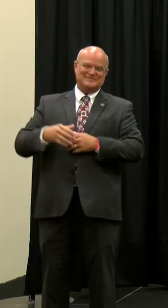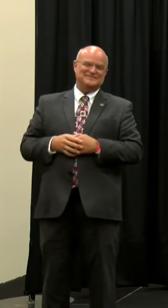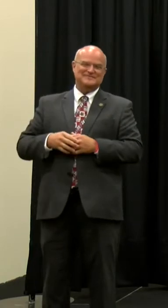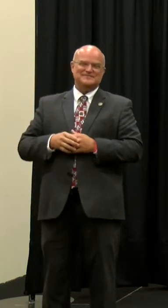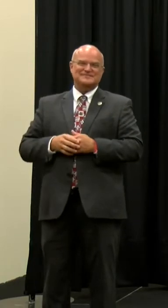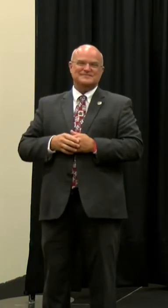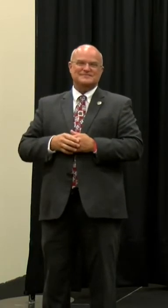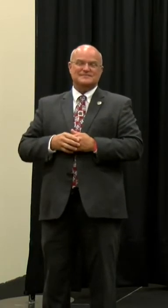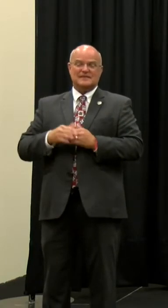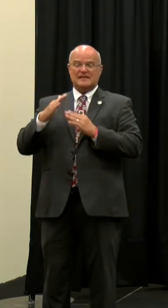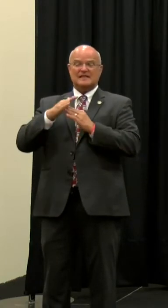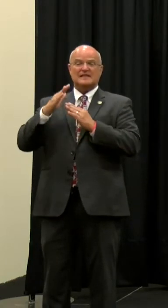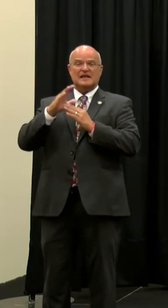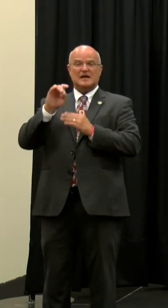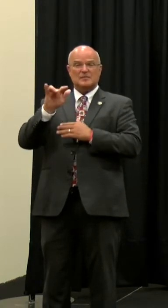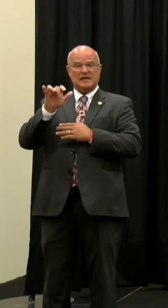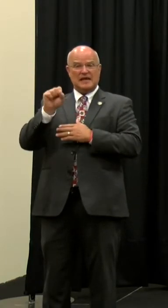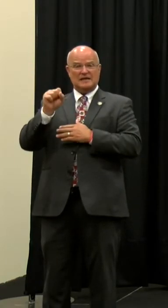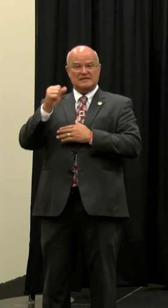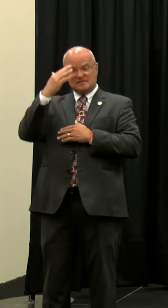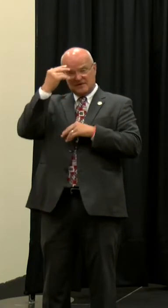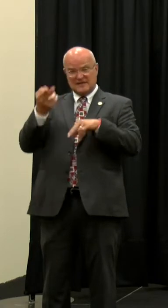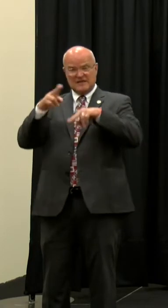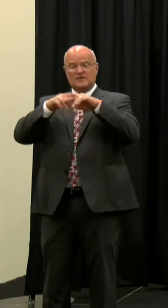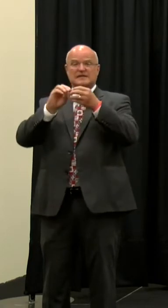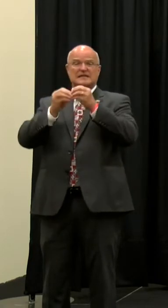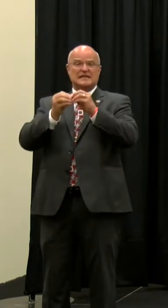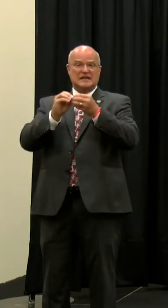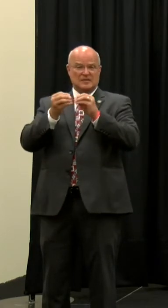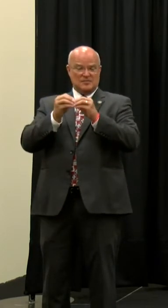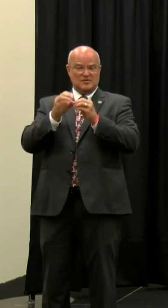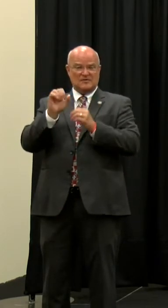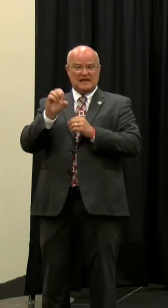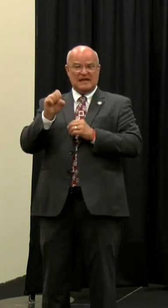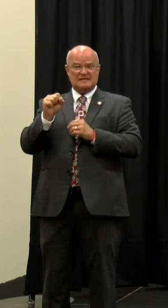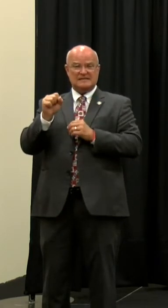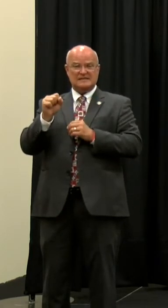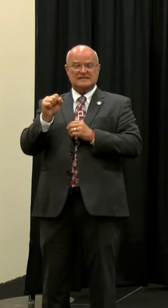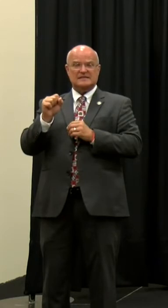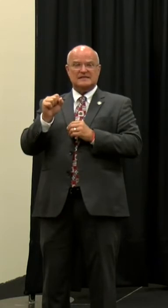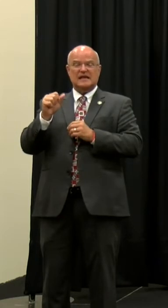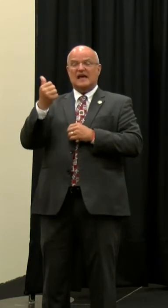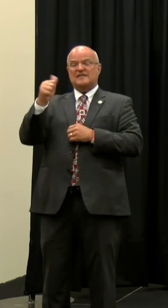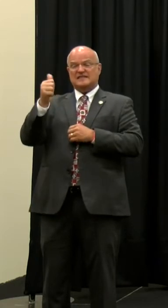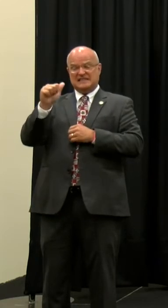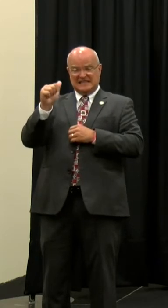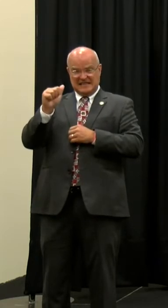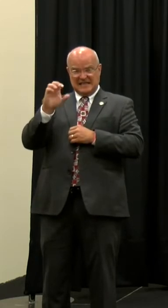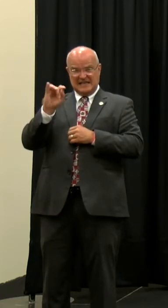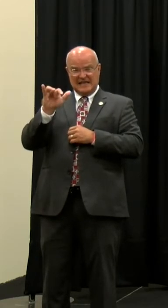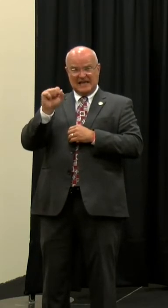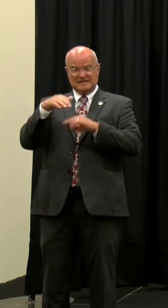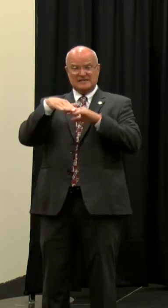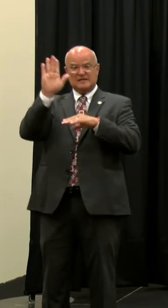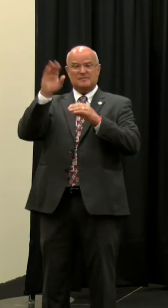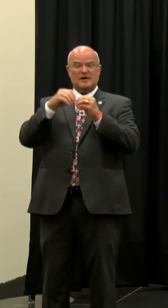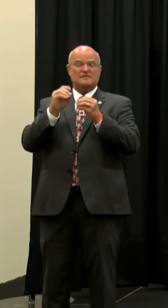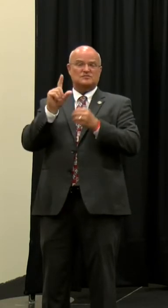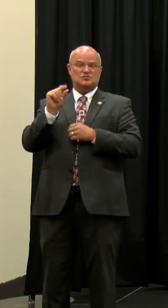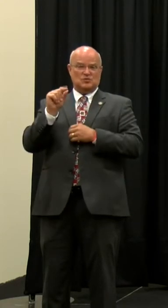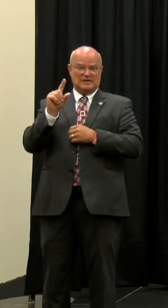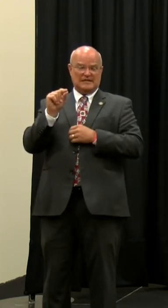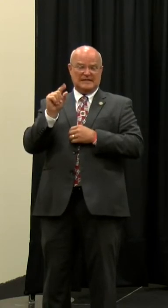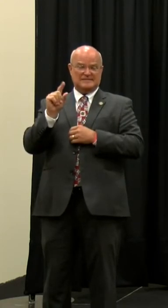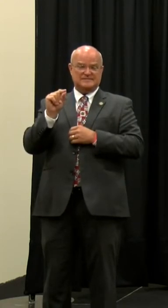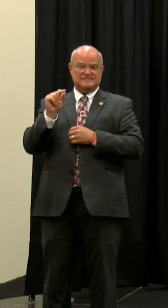The top counties, due to the increased number of cases, we have now 10 counties above 20, equal